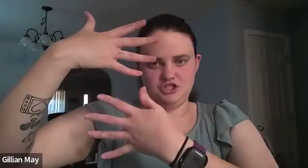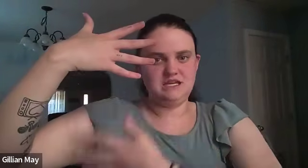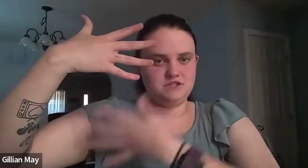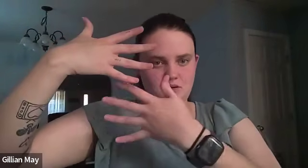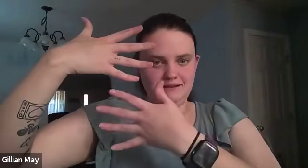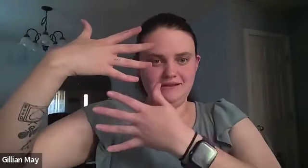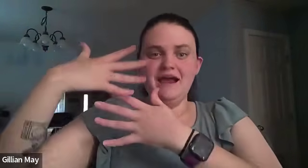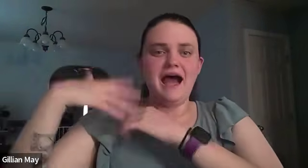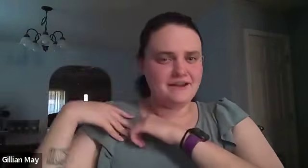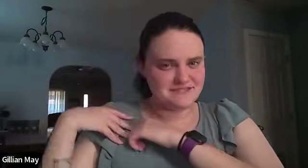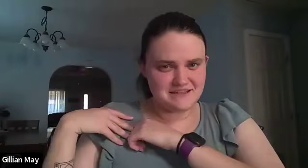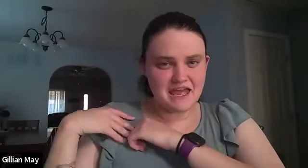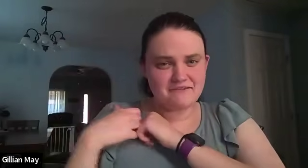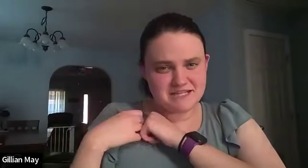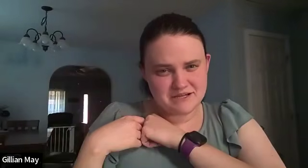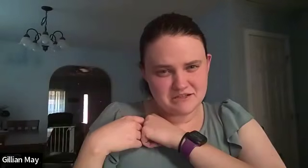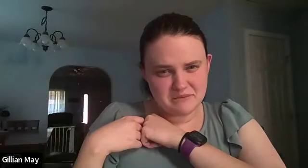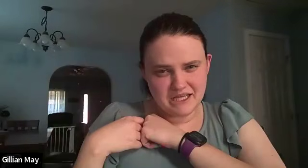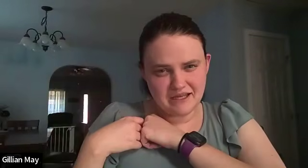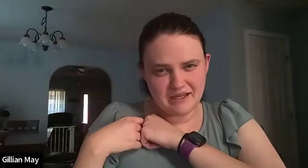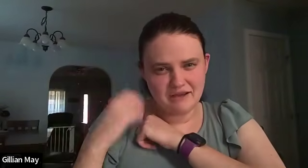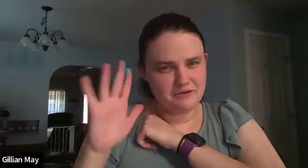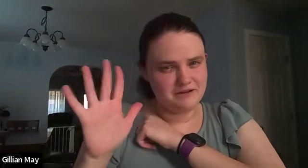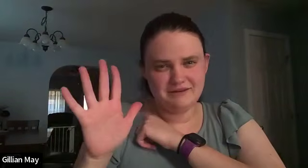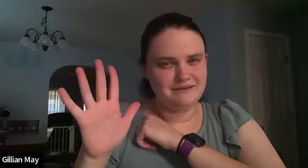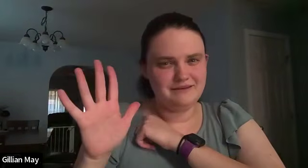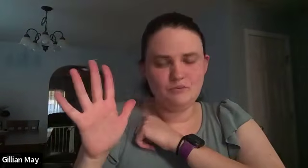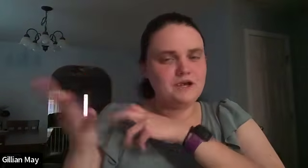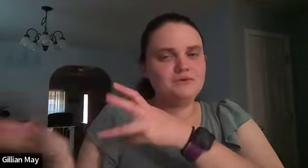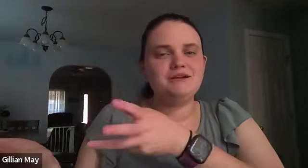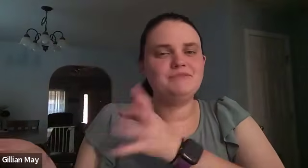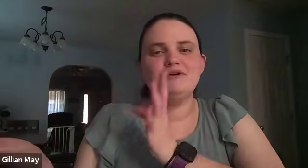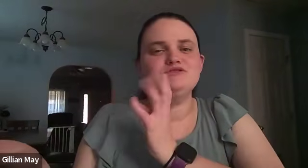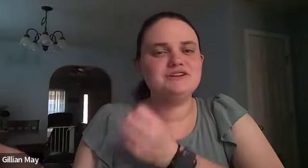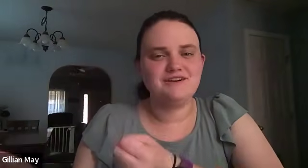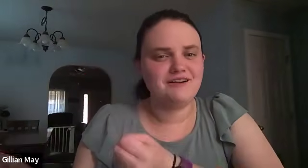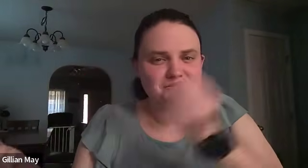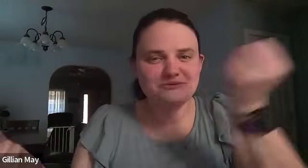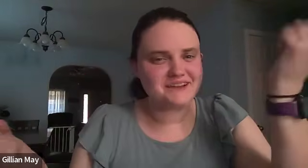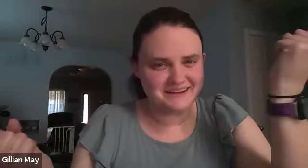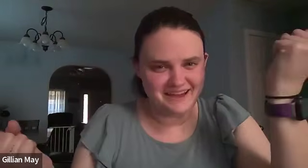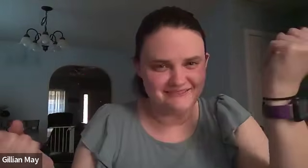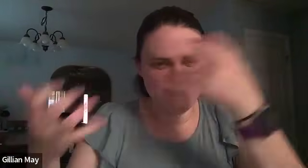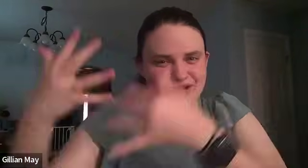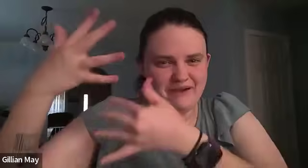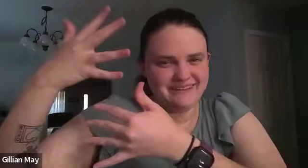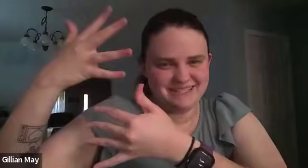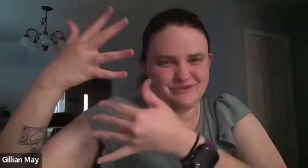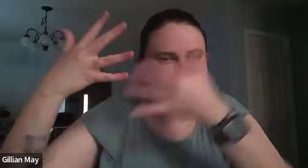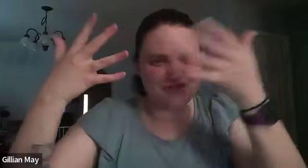just keeps going. I've seen that, and every time I do it, I'm like, okay, hold on. But who's going to talk? Who's signing now? You have a list, but there's